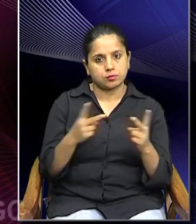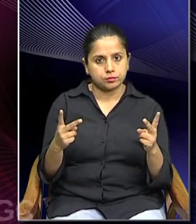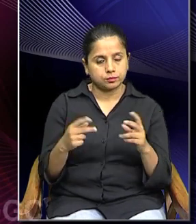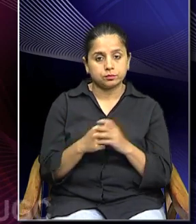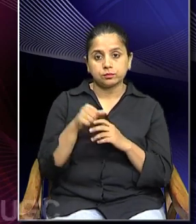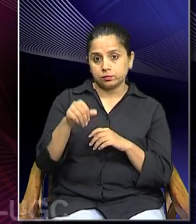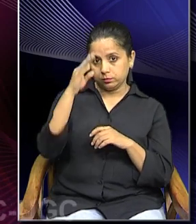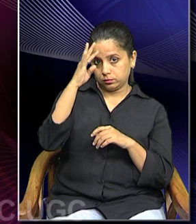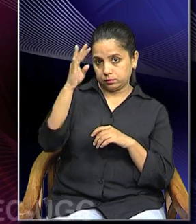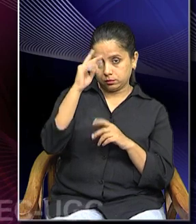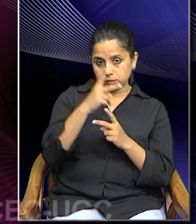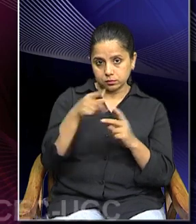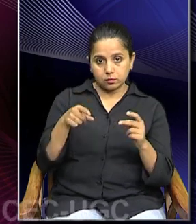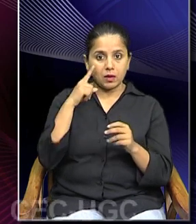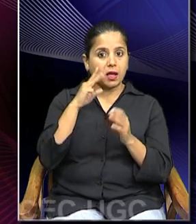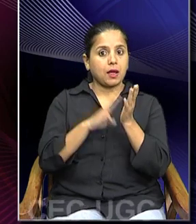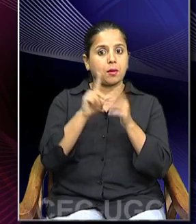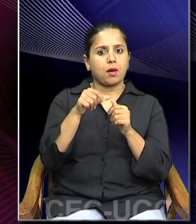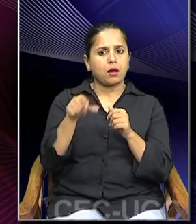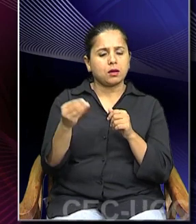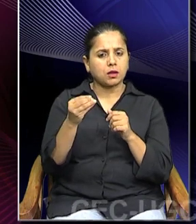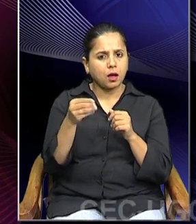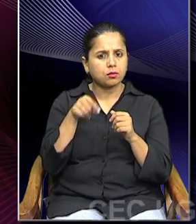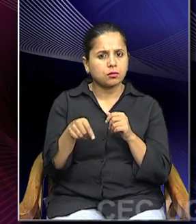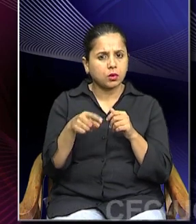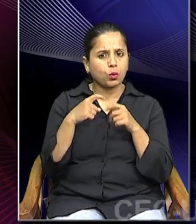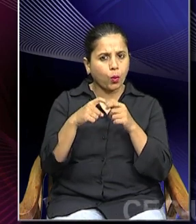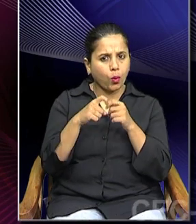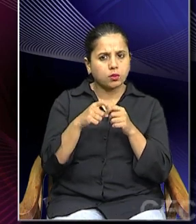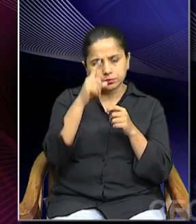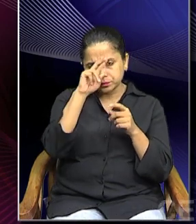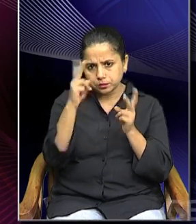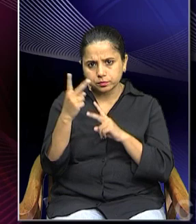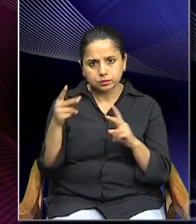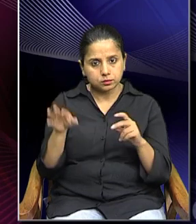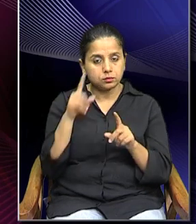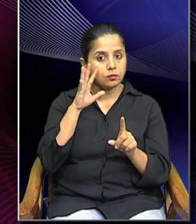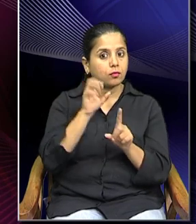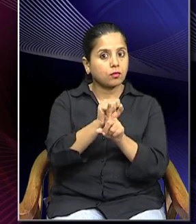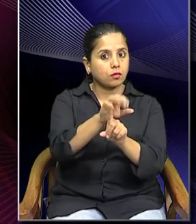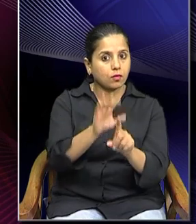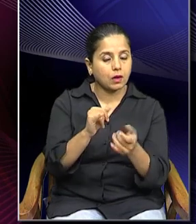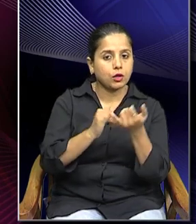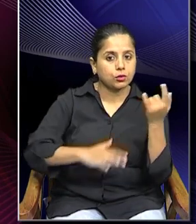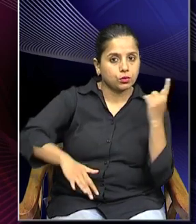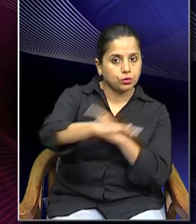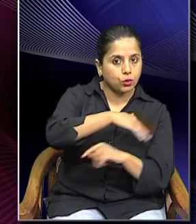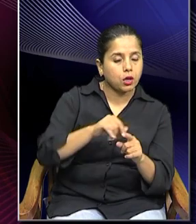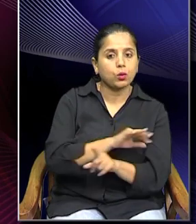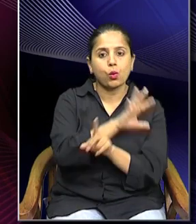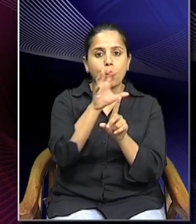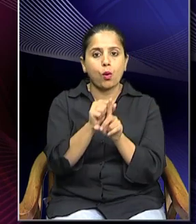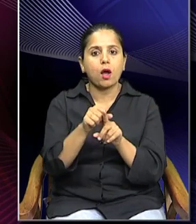The theoretical and empirical puzzle thus turns on determining the social and